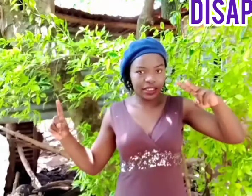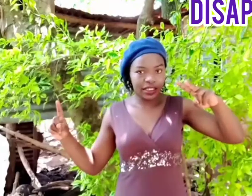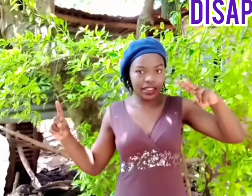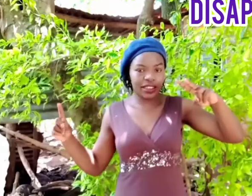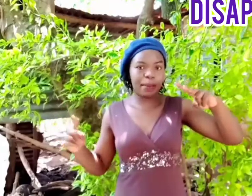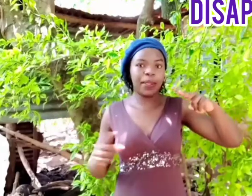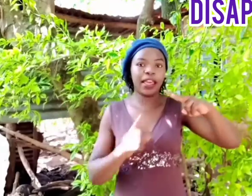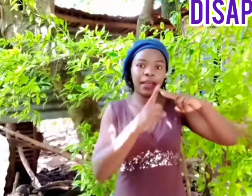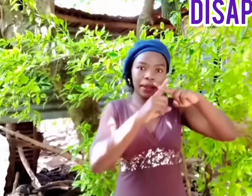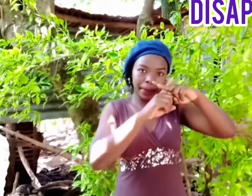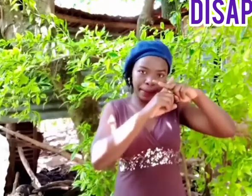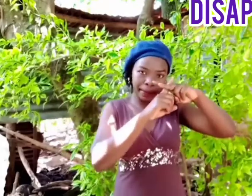Disappear.